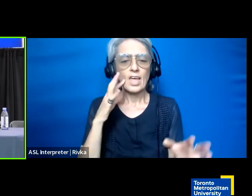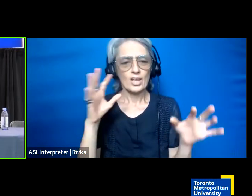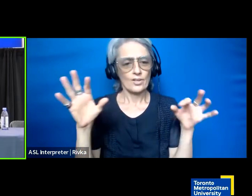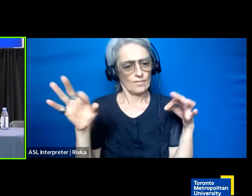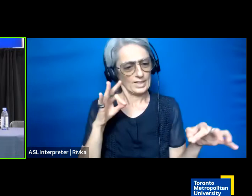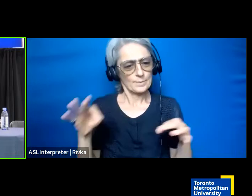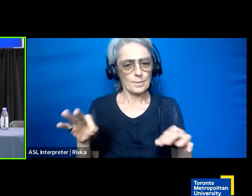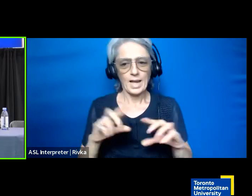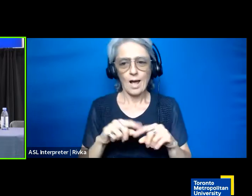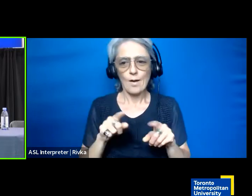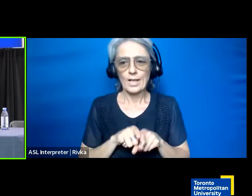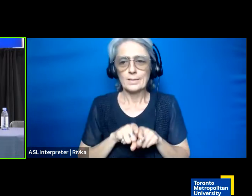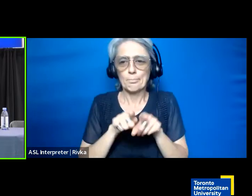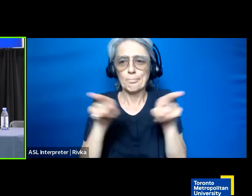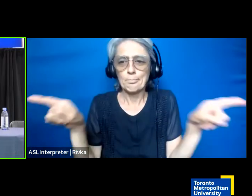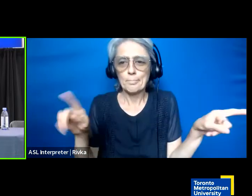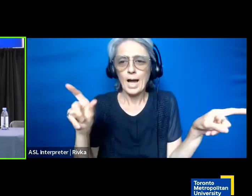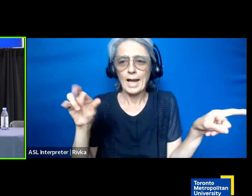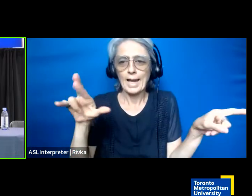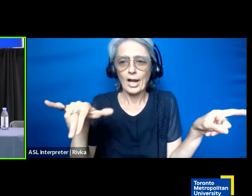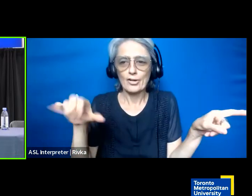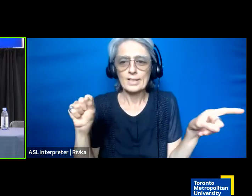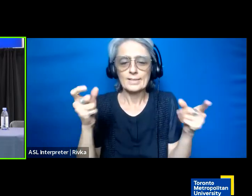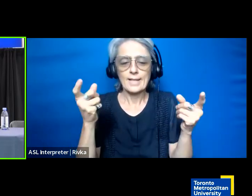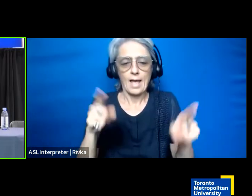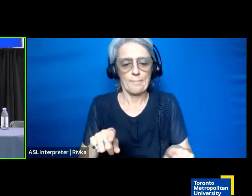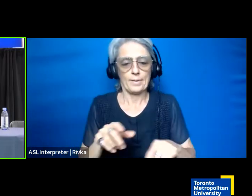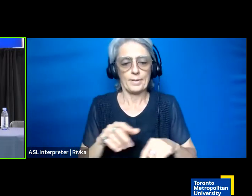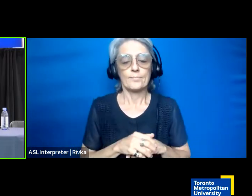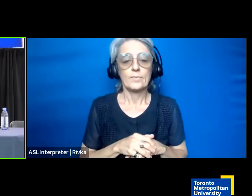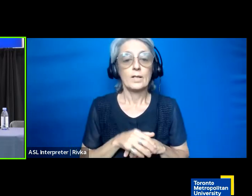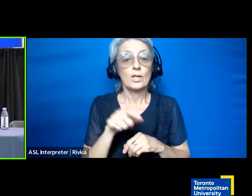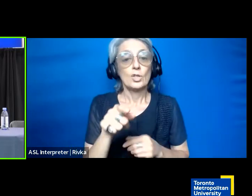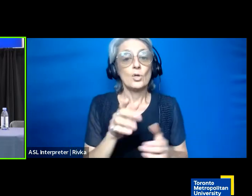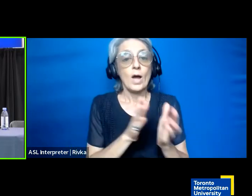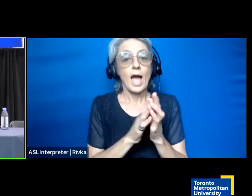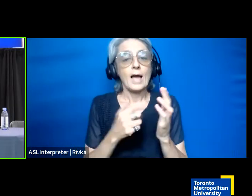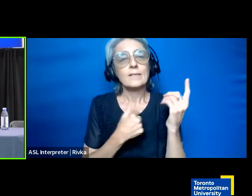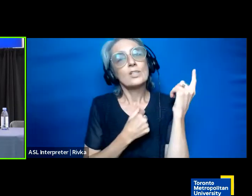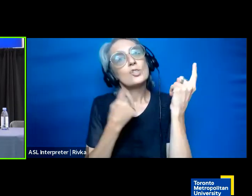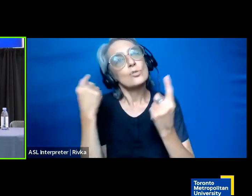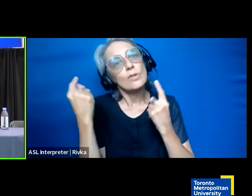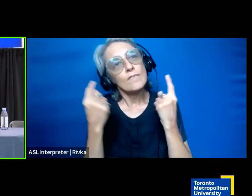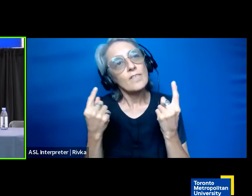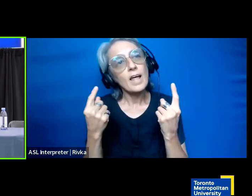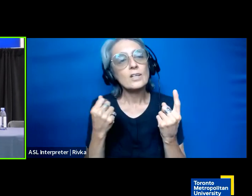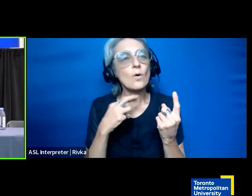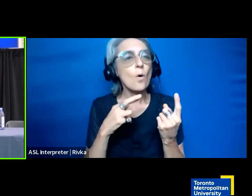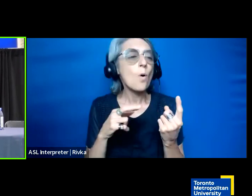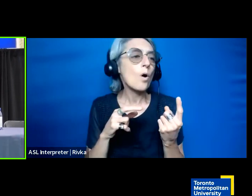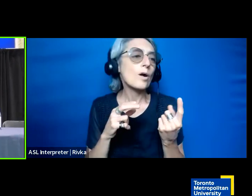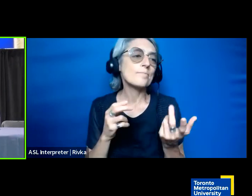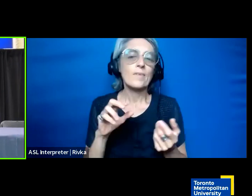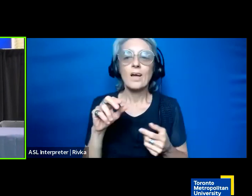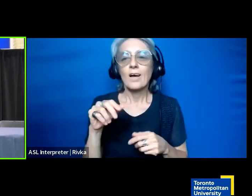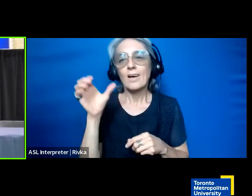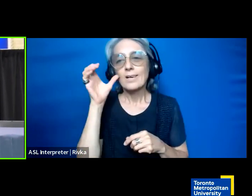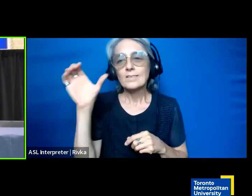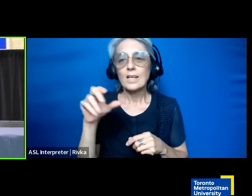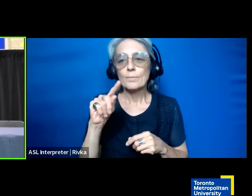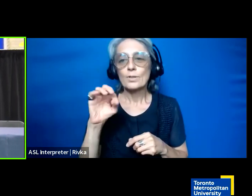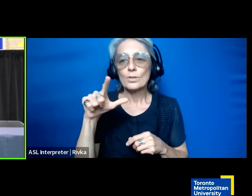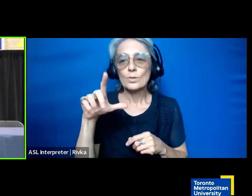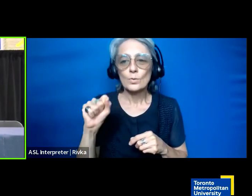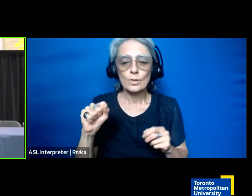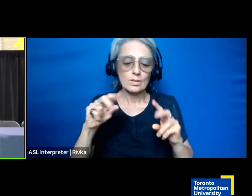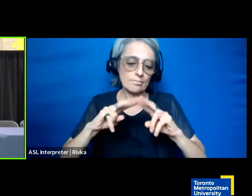for us. And since you've asked us to reflect or unpack our conceptual tools, since sadly, as public policy scholars,